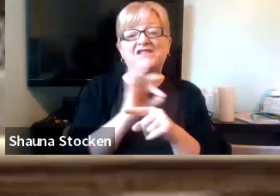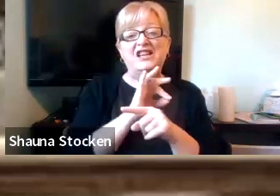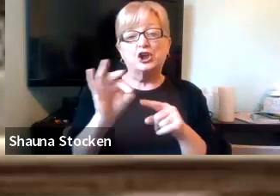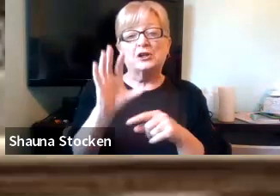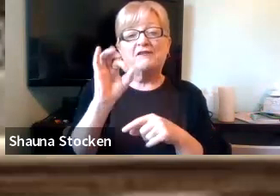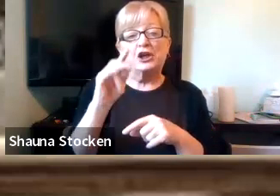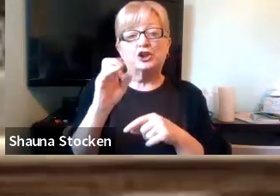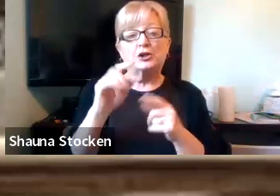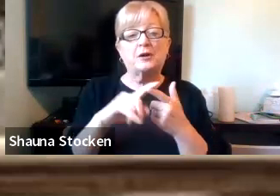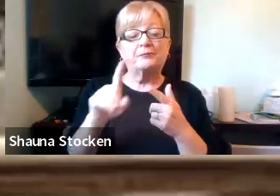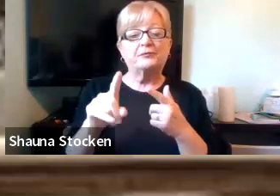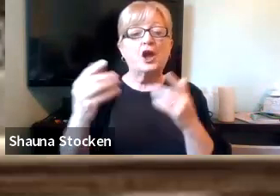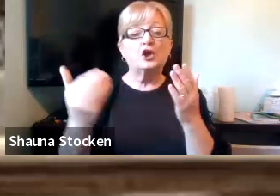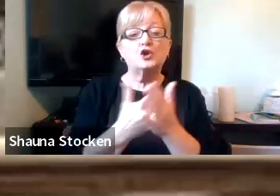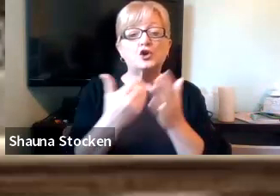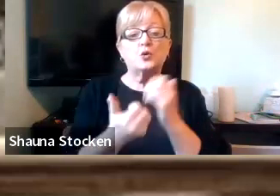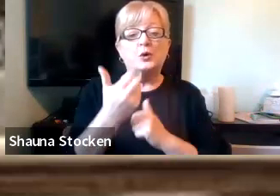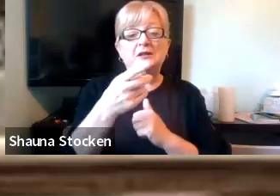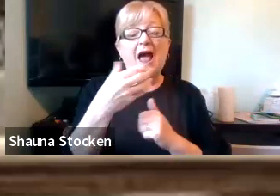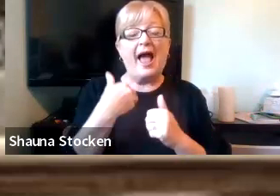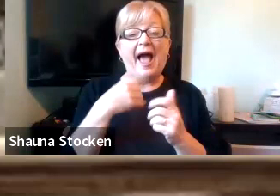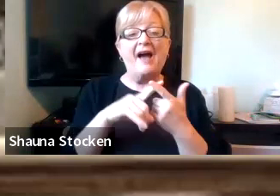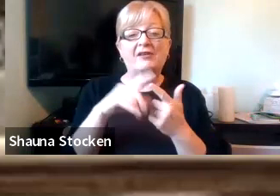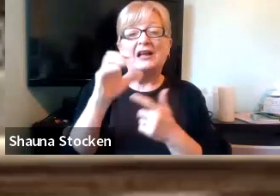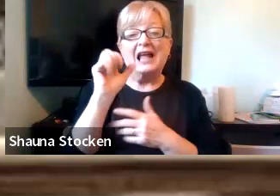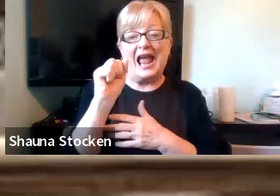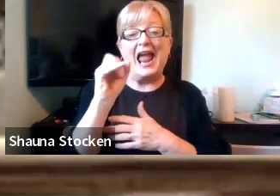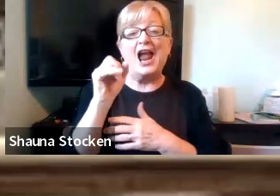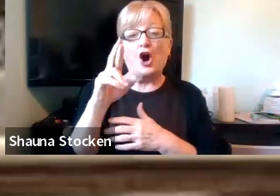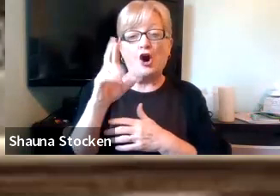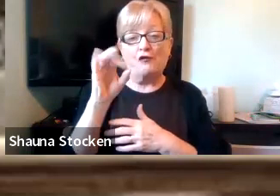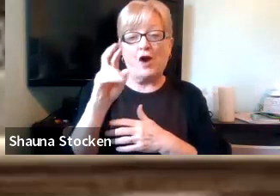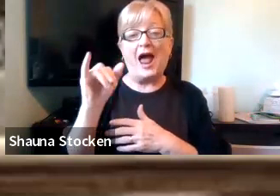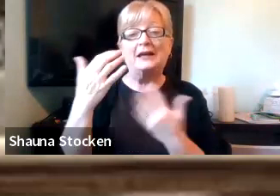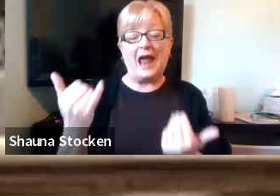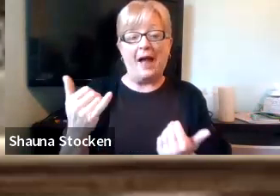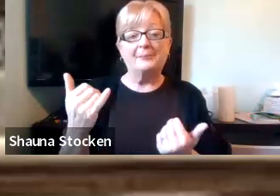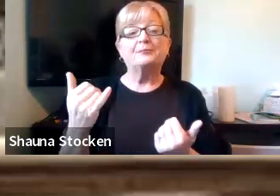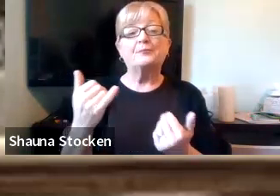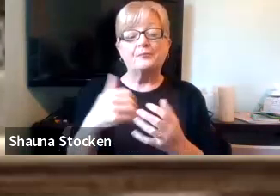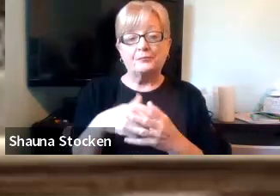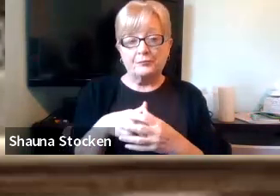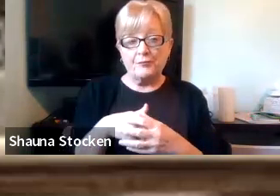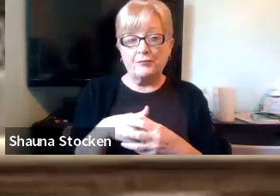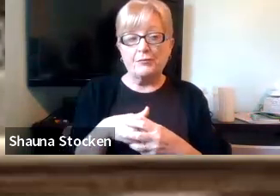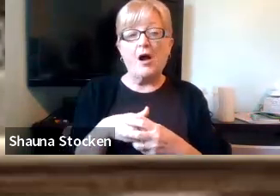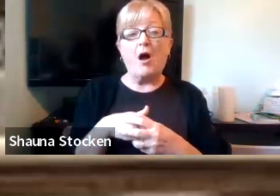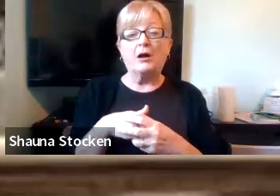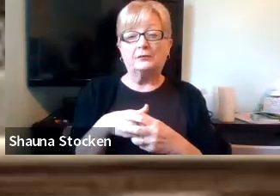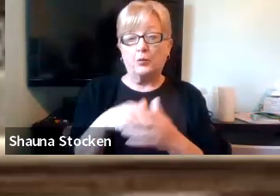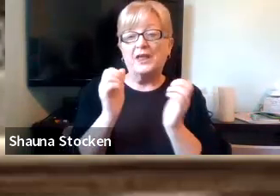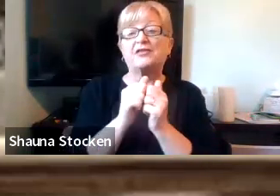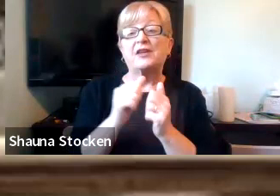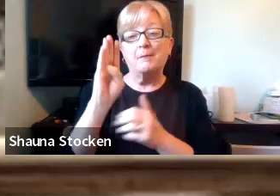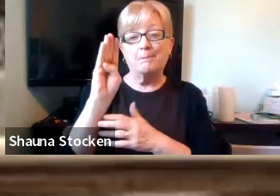versions of the Tovala do have an air fry feature and come with the air fry basket.